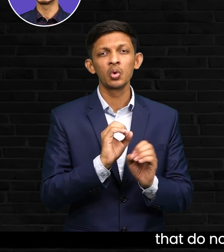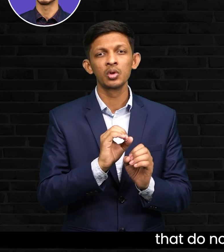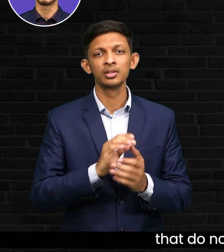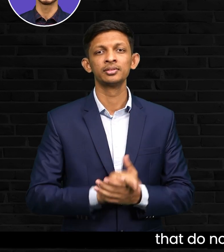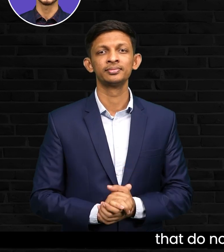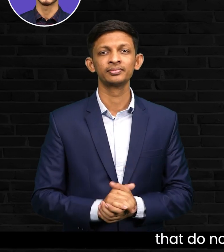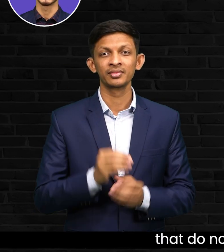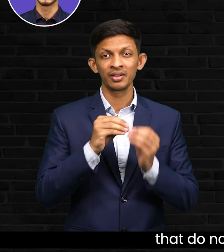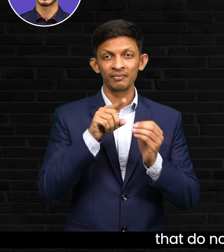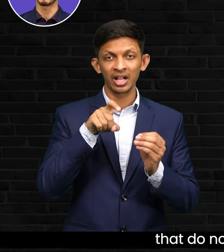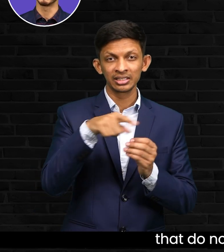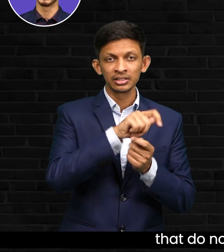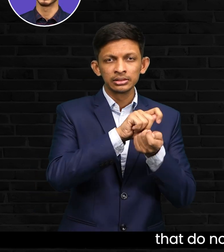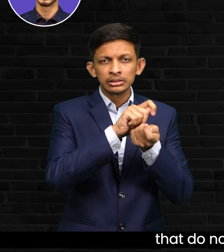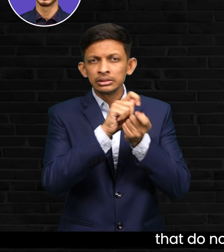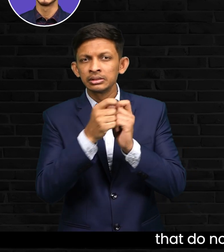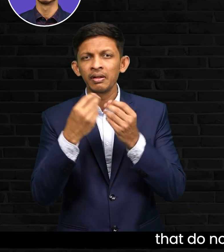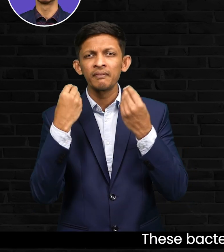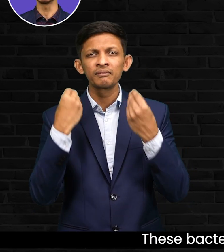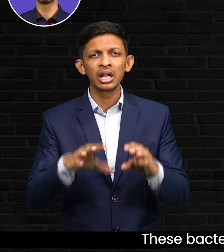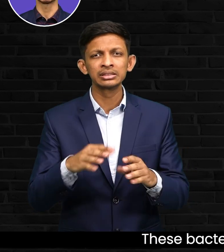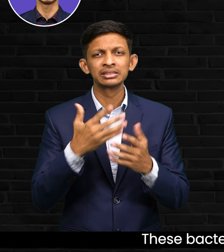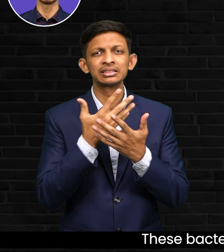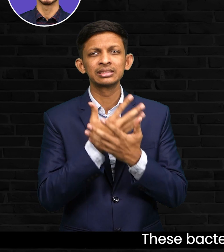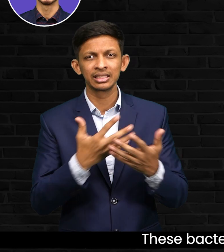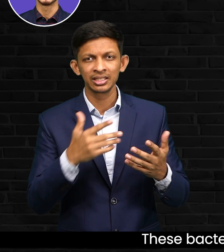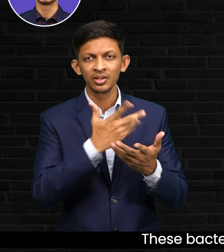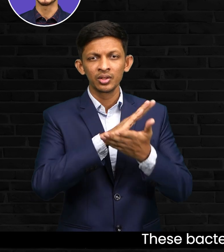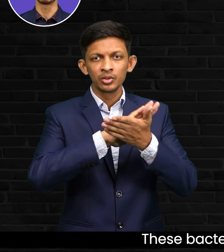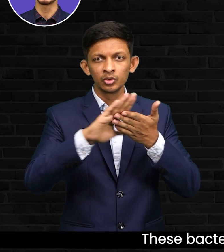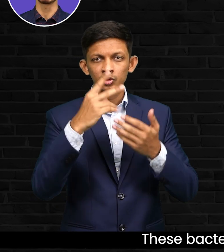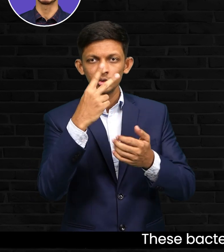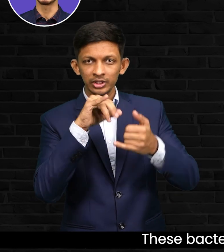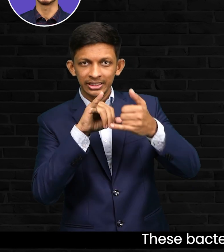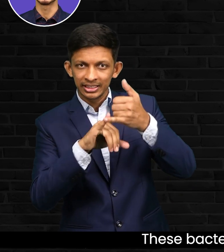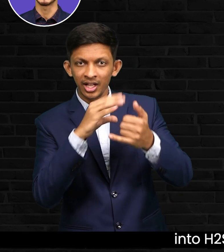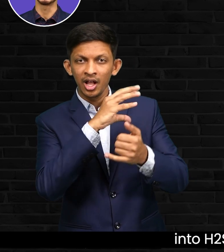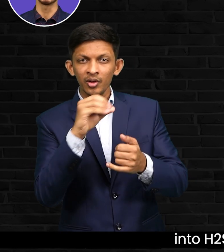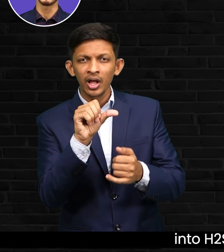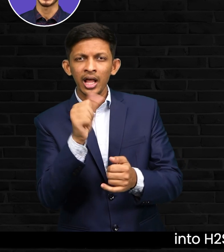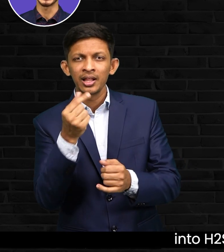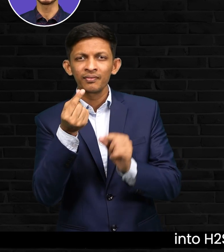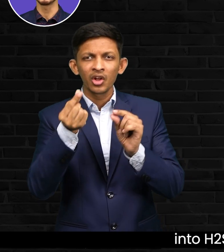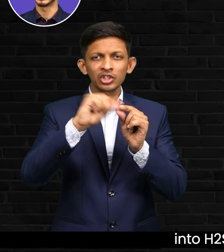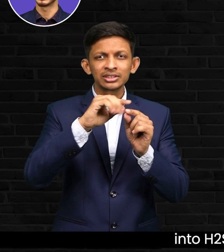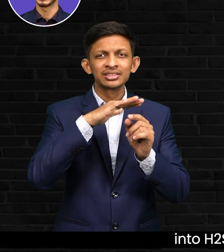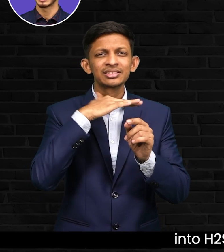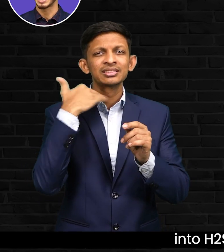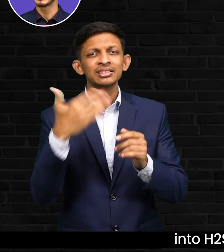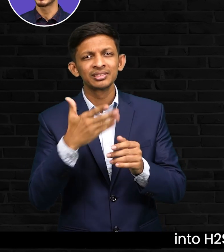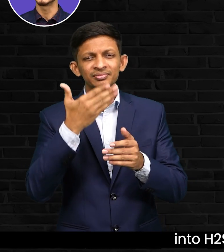do not need oxygen take over. These bacteria change waste materials into